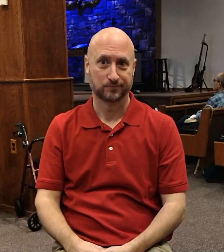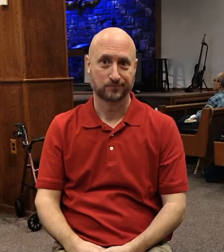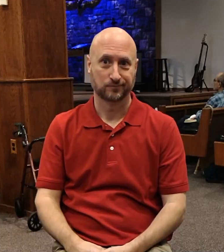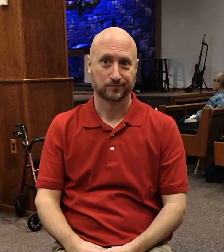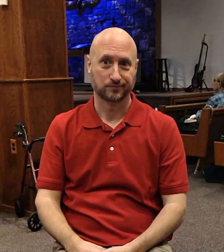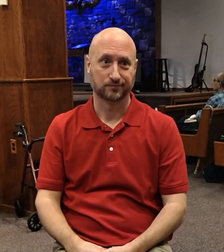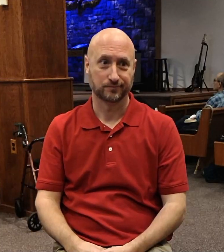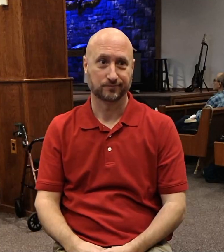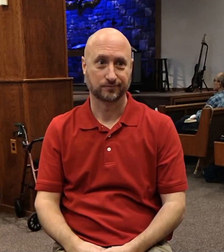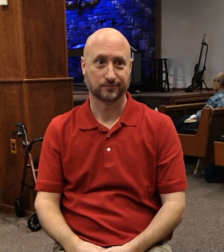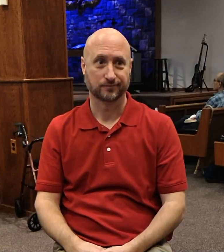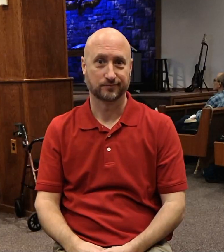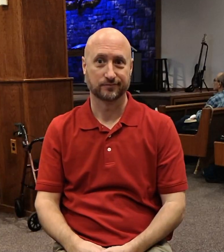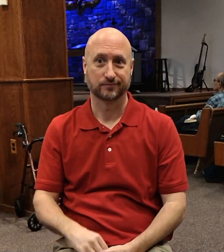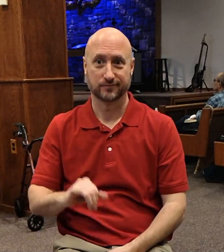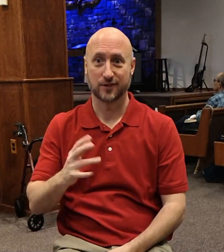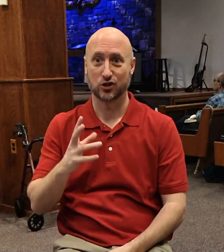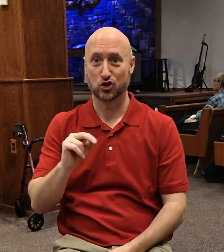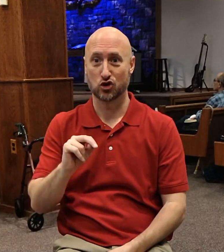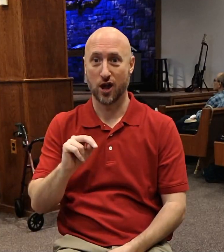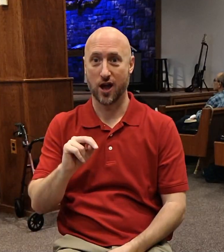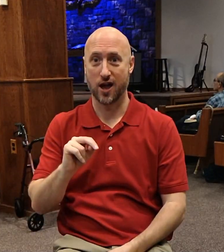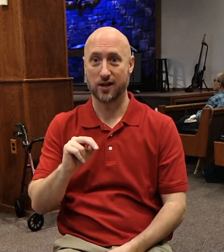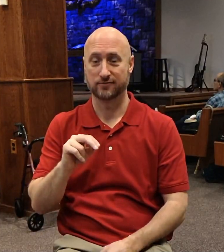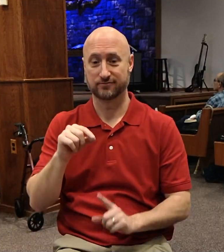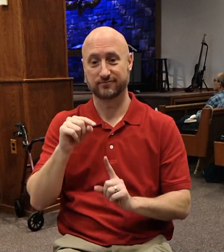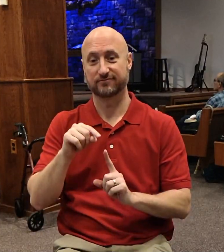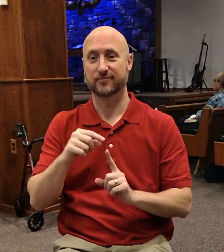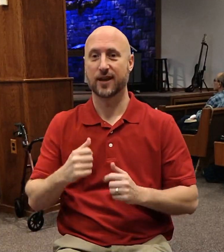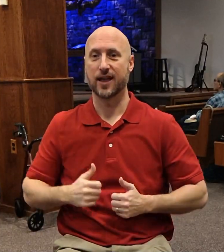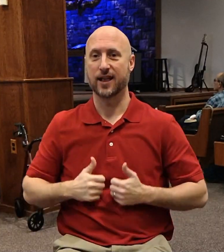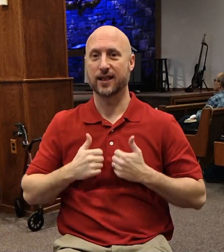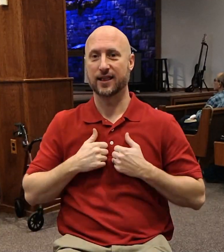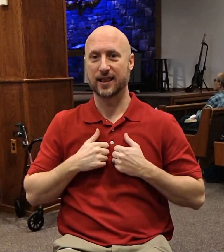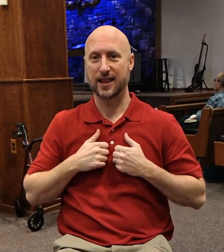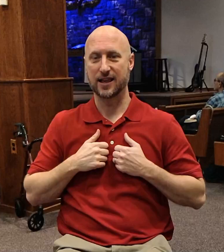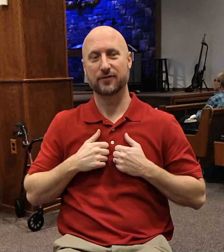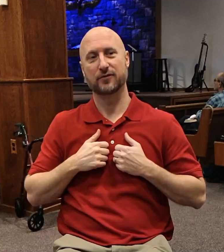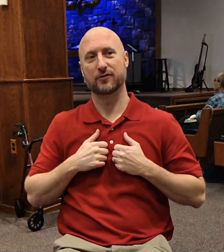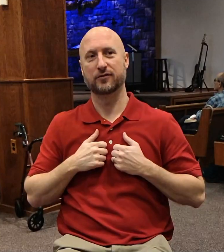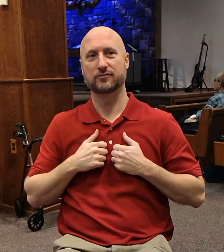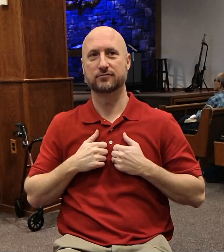He was living in this passage. He knew it was possible.